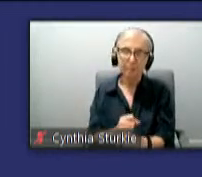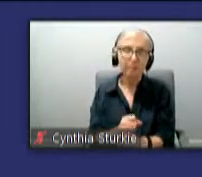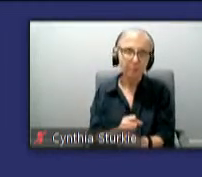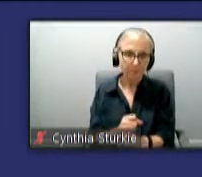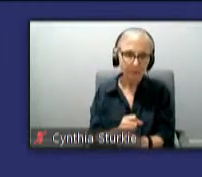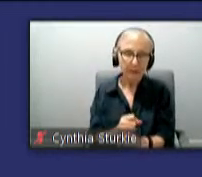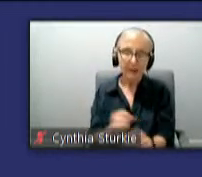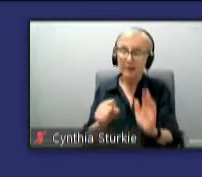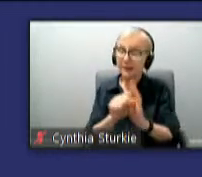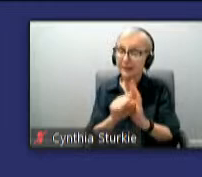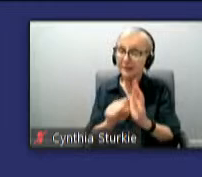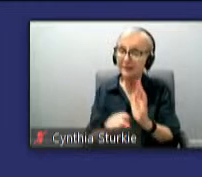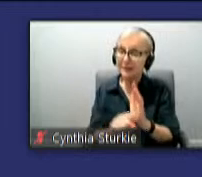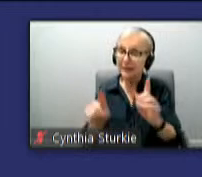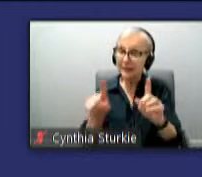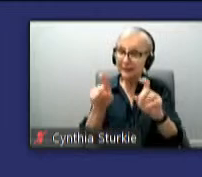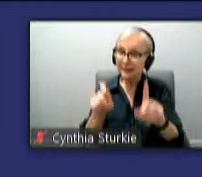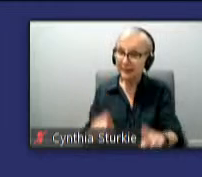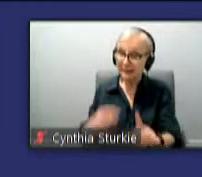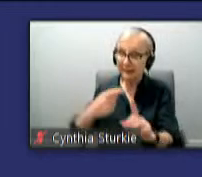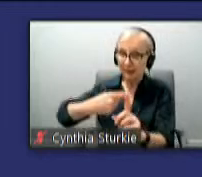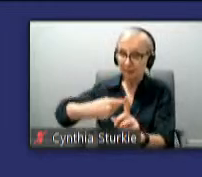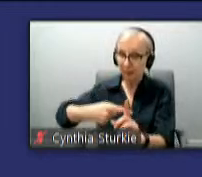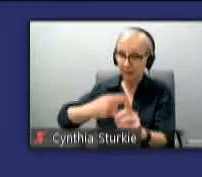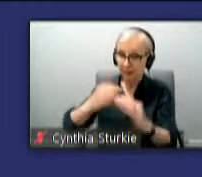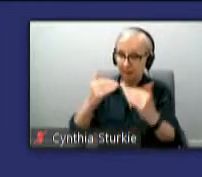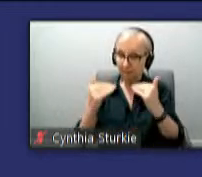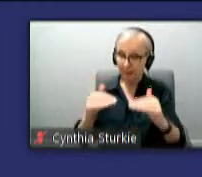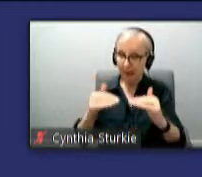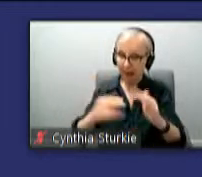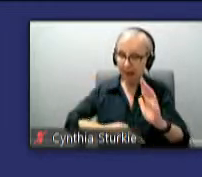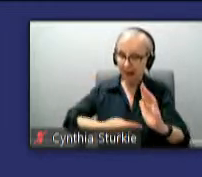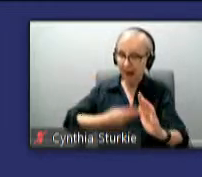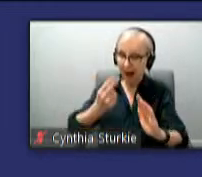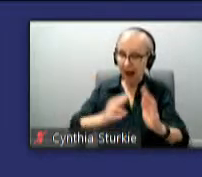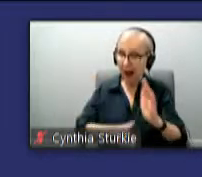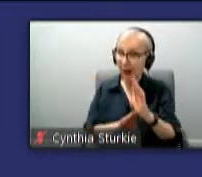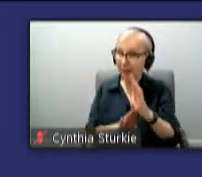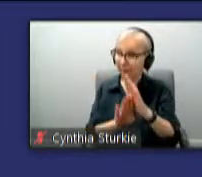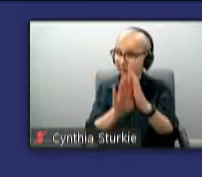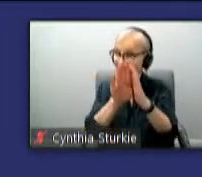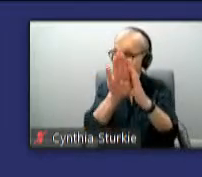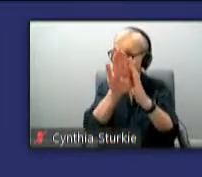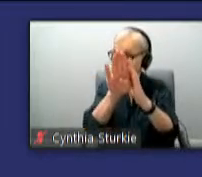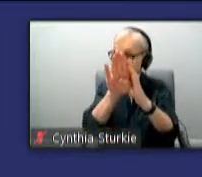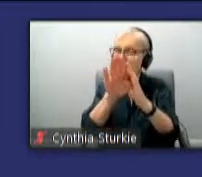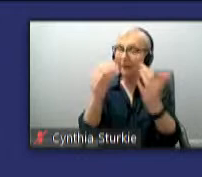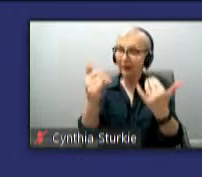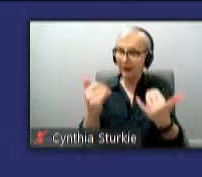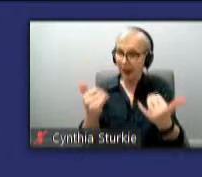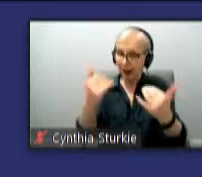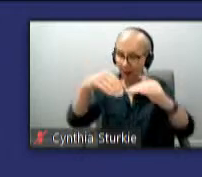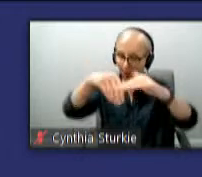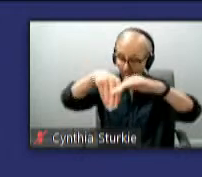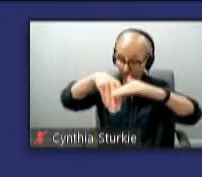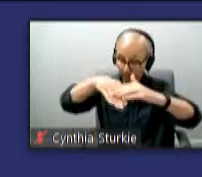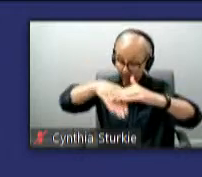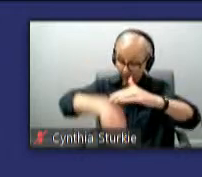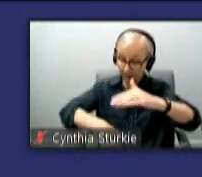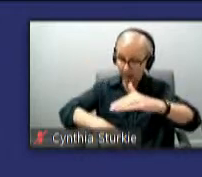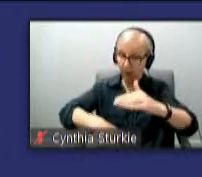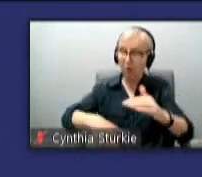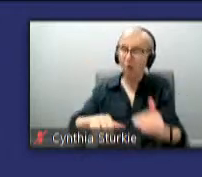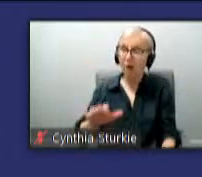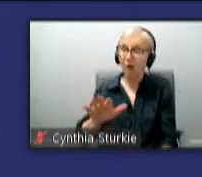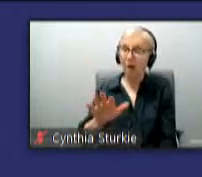And the state's testing positivity level had a high peak and is now below our 5% goal at